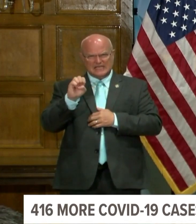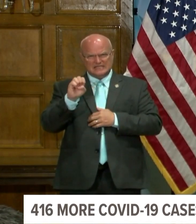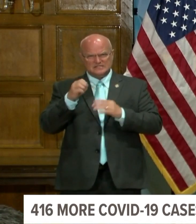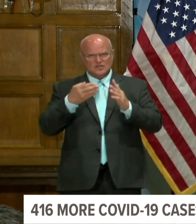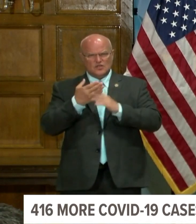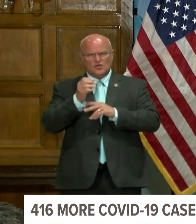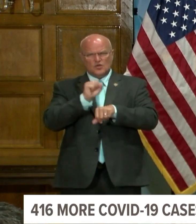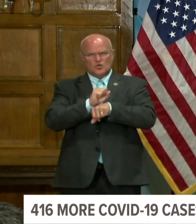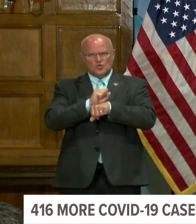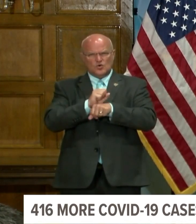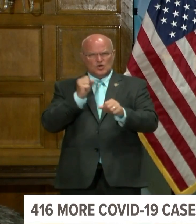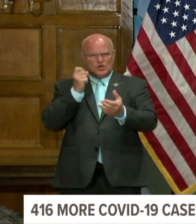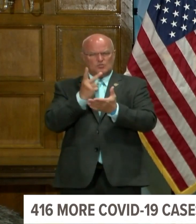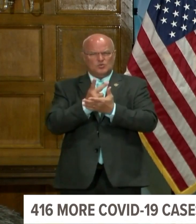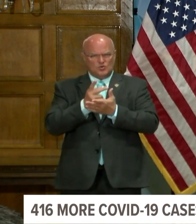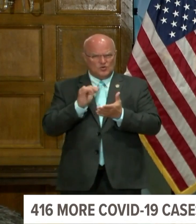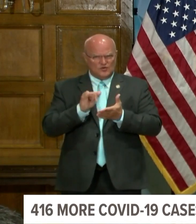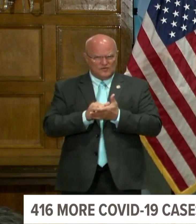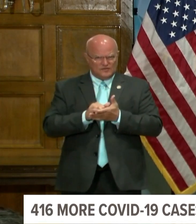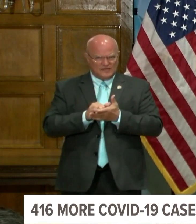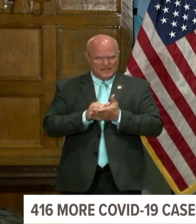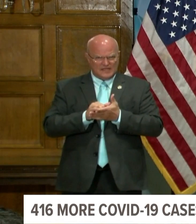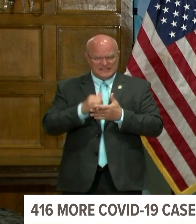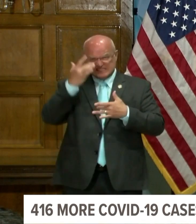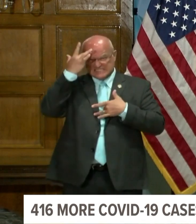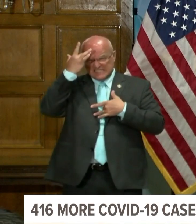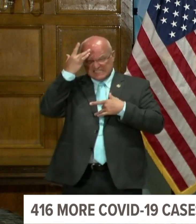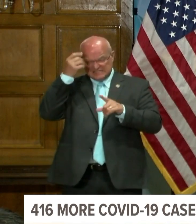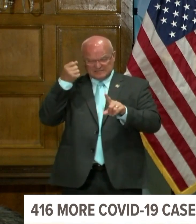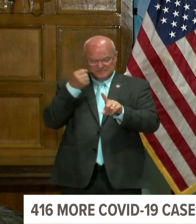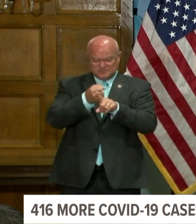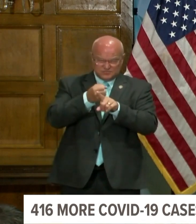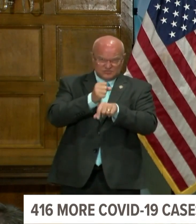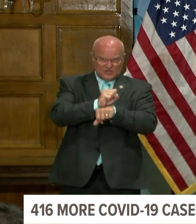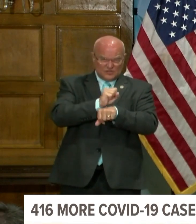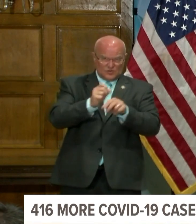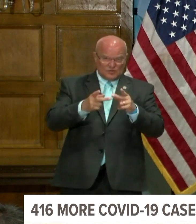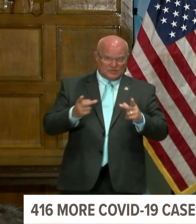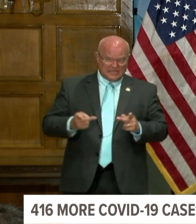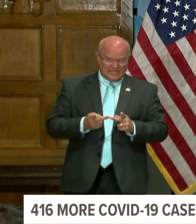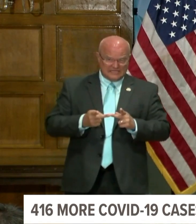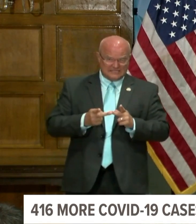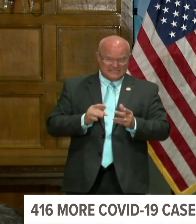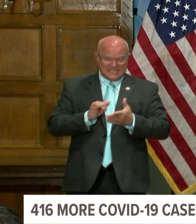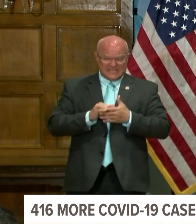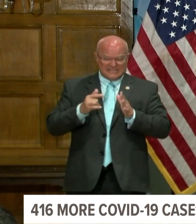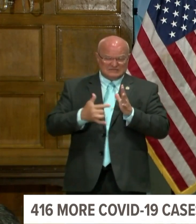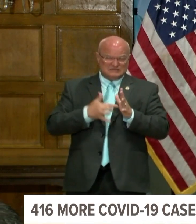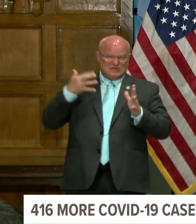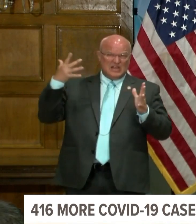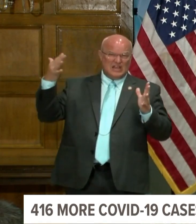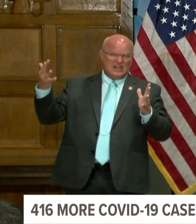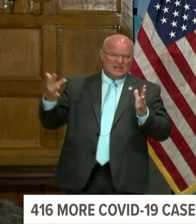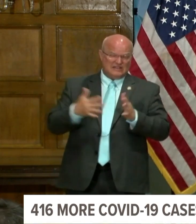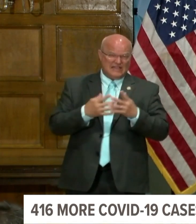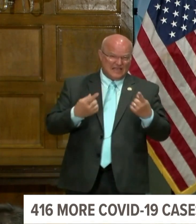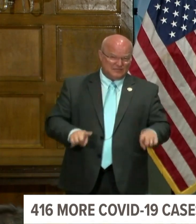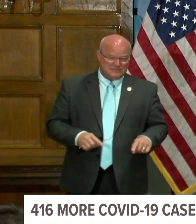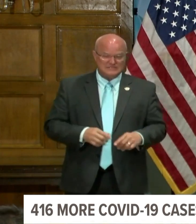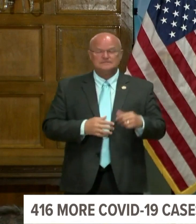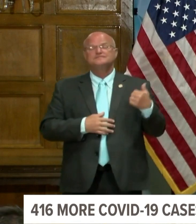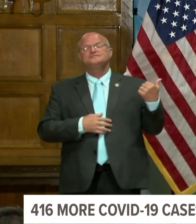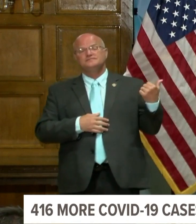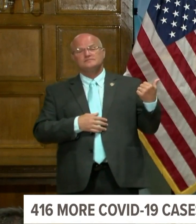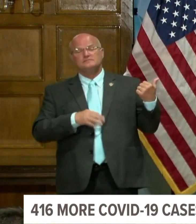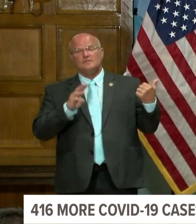are a worker to prove that your sickness was incurred at the workplace? Isn't that very rarely won?